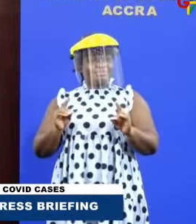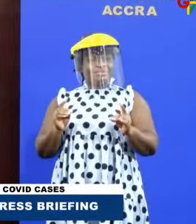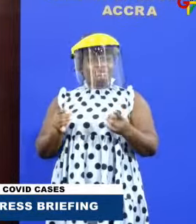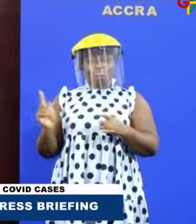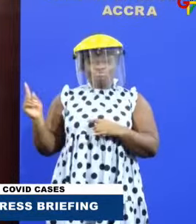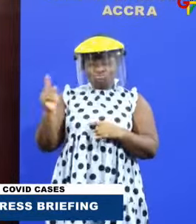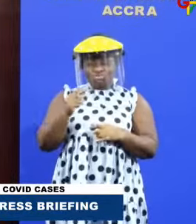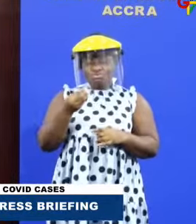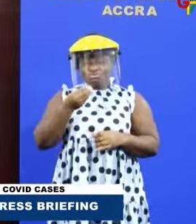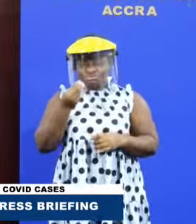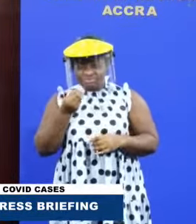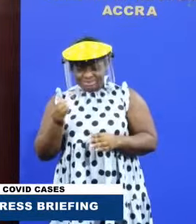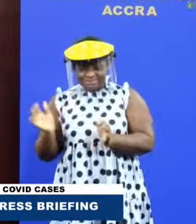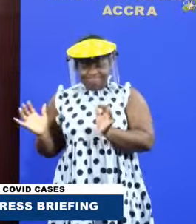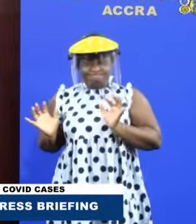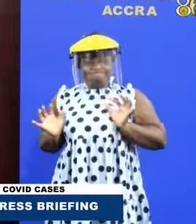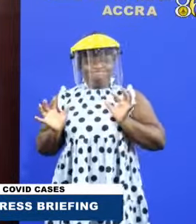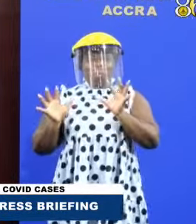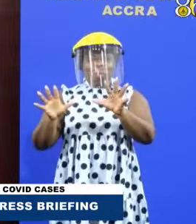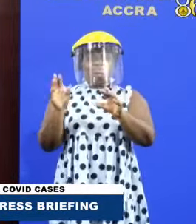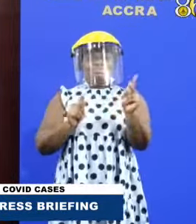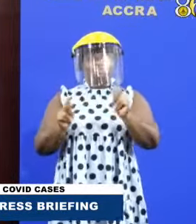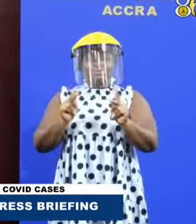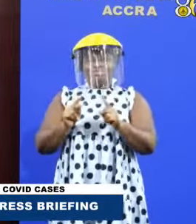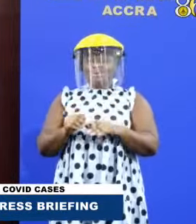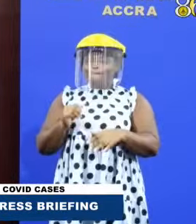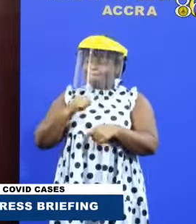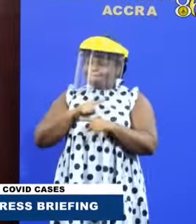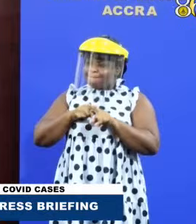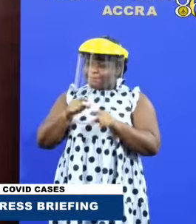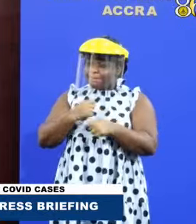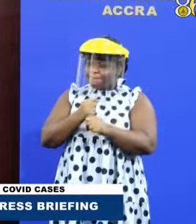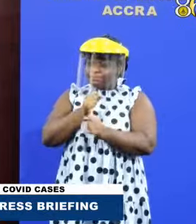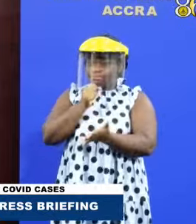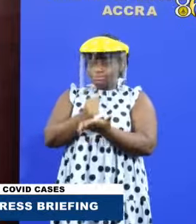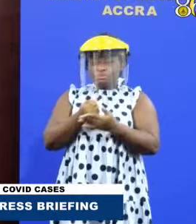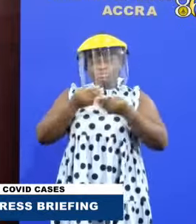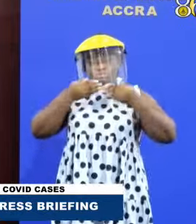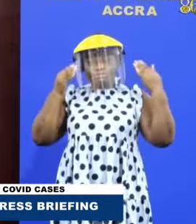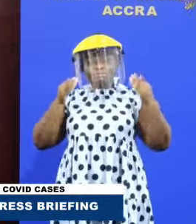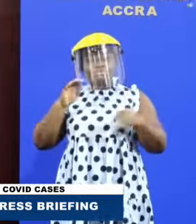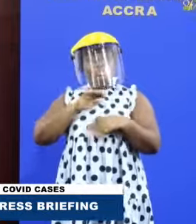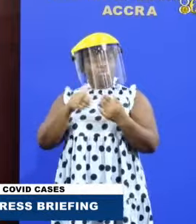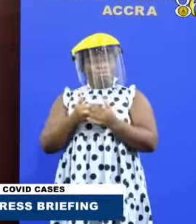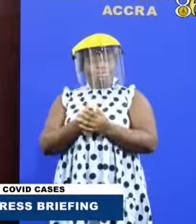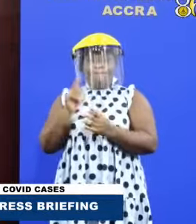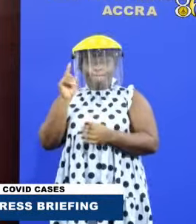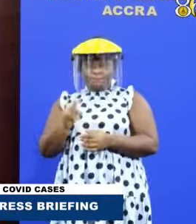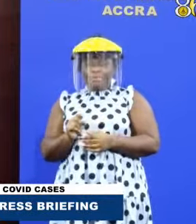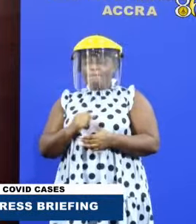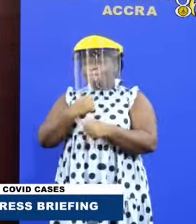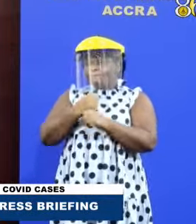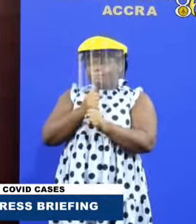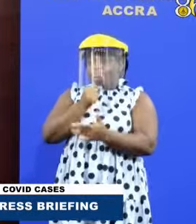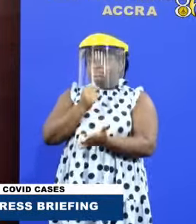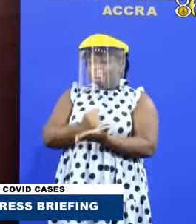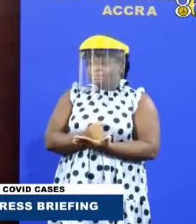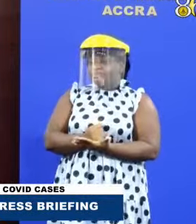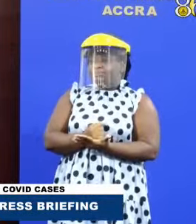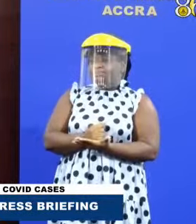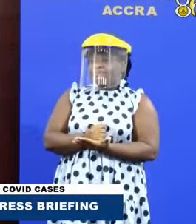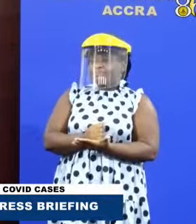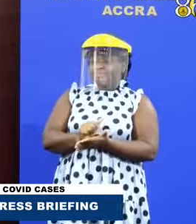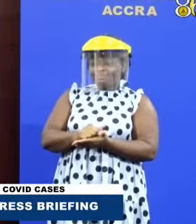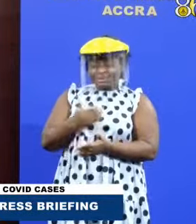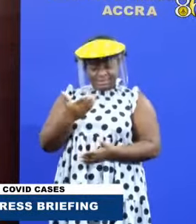to dining hall in batches, making sure everybody wear masks in class and around the campus, and ensure that then